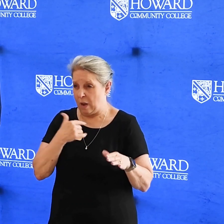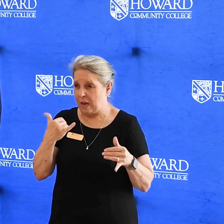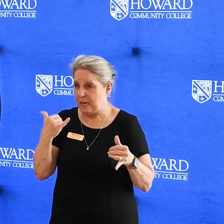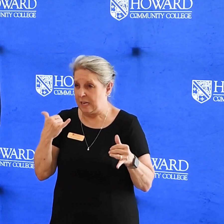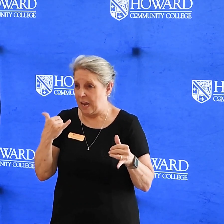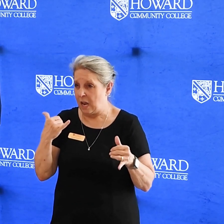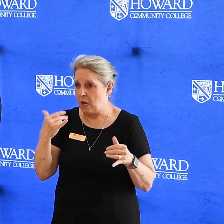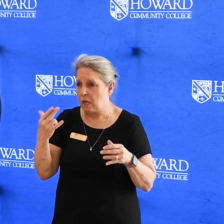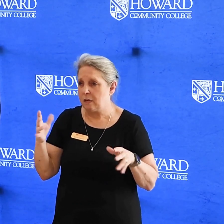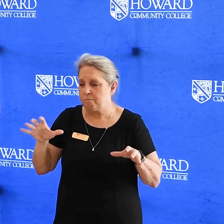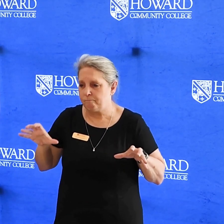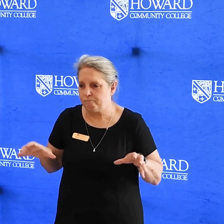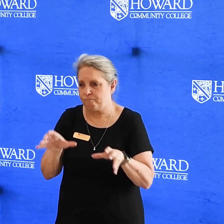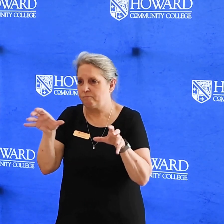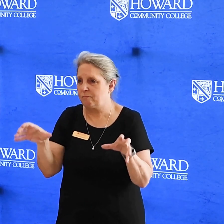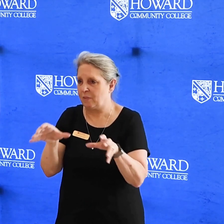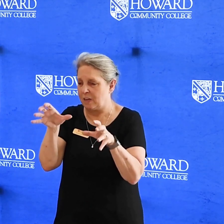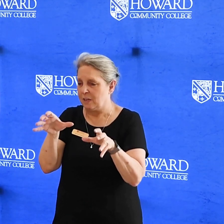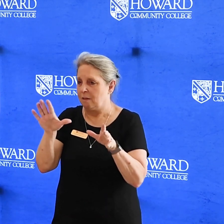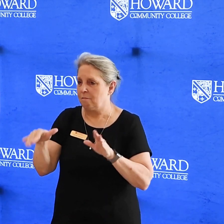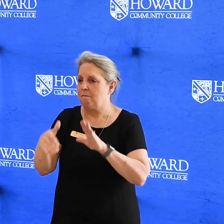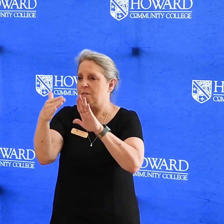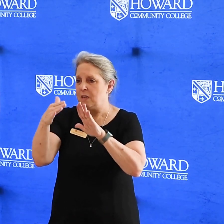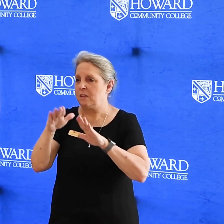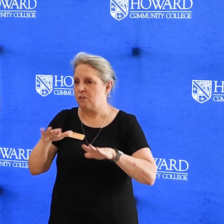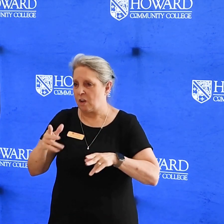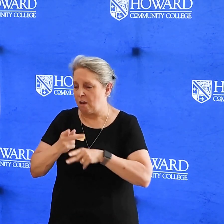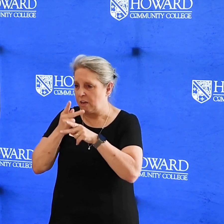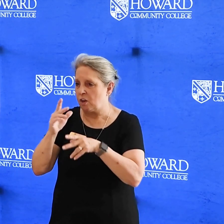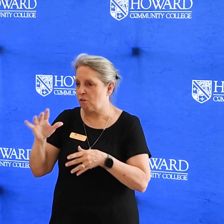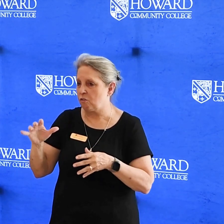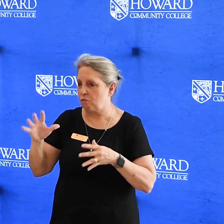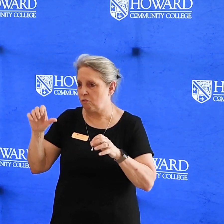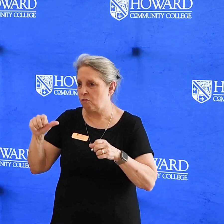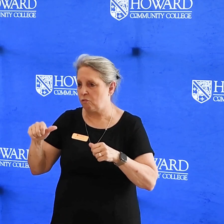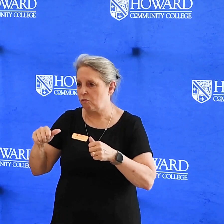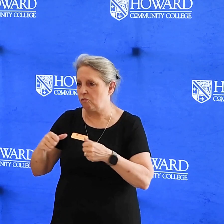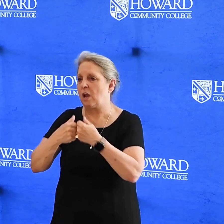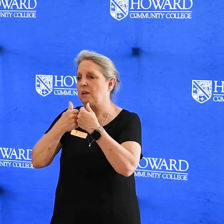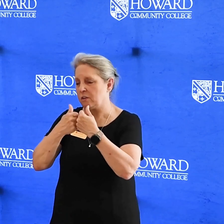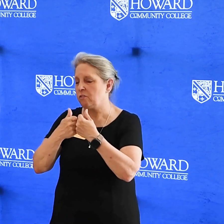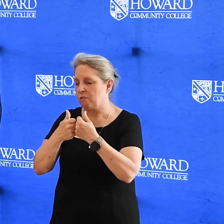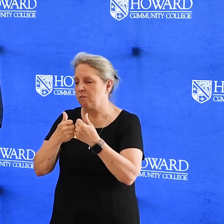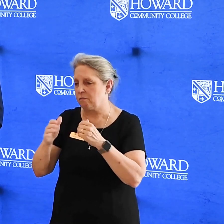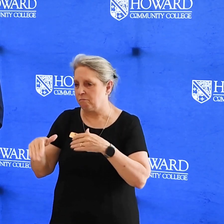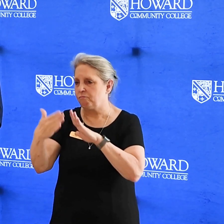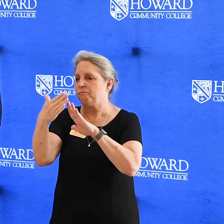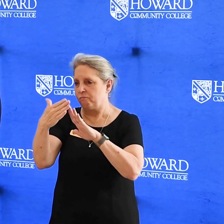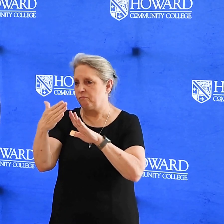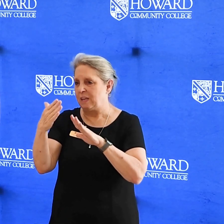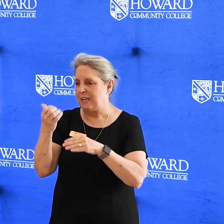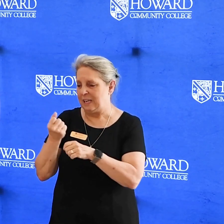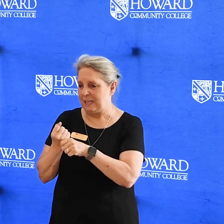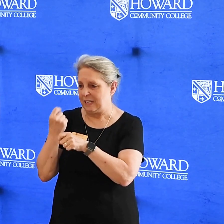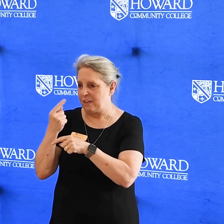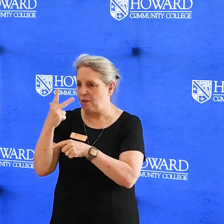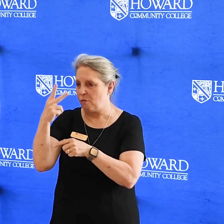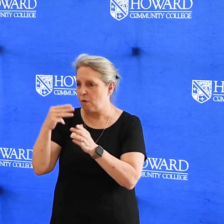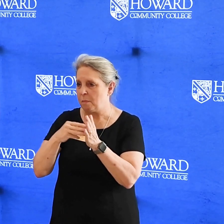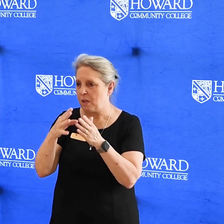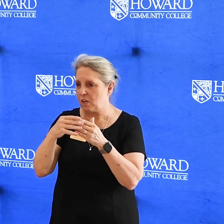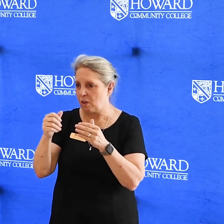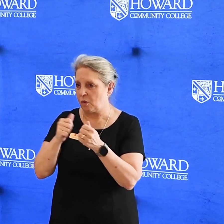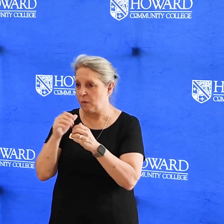taking action to address the childcare crisis head on. Last year, we invested $3 million with